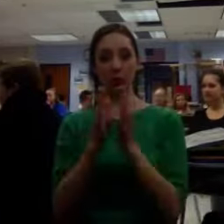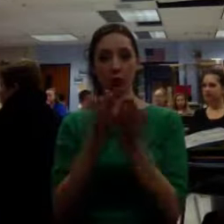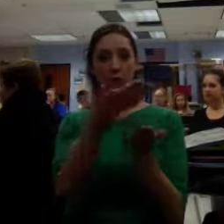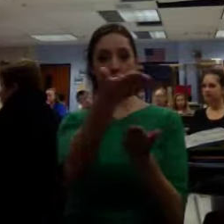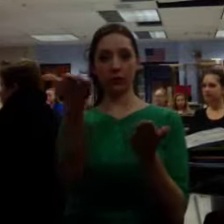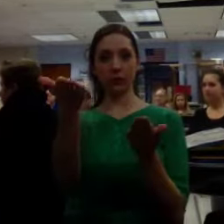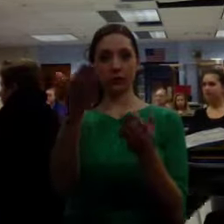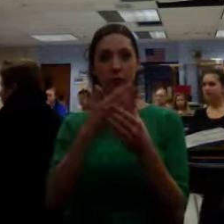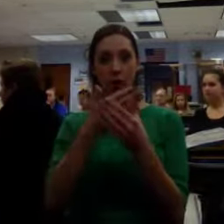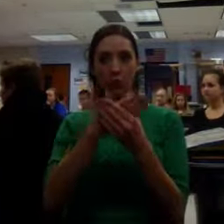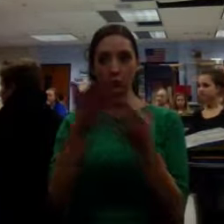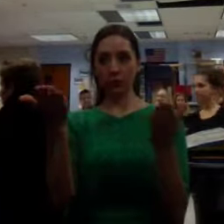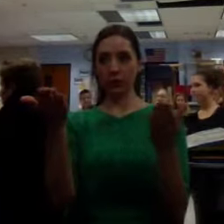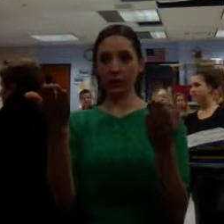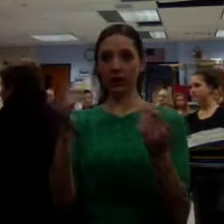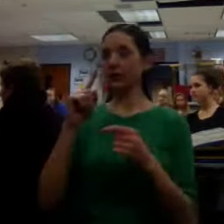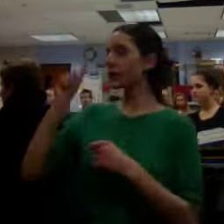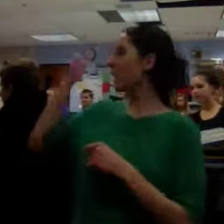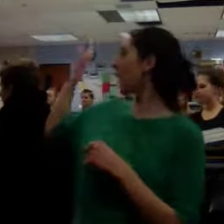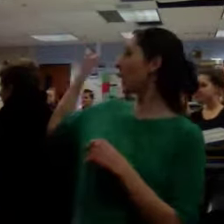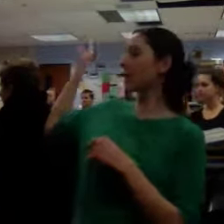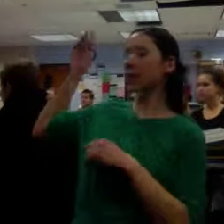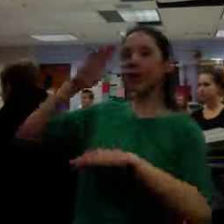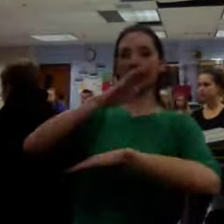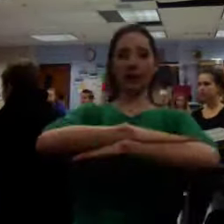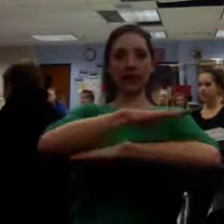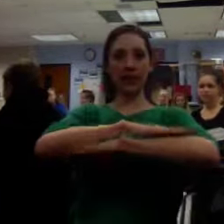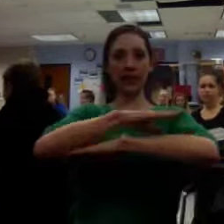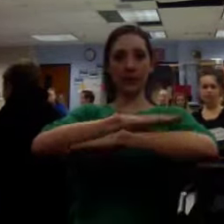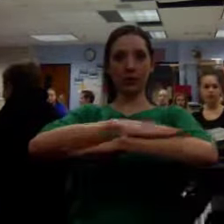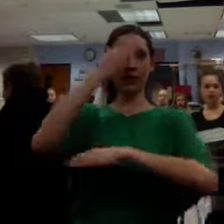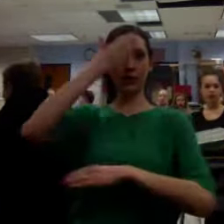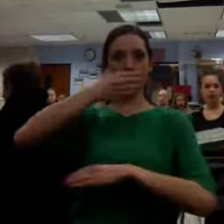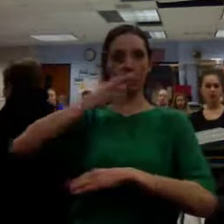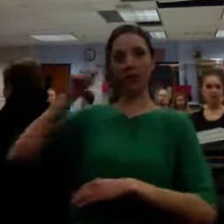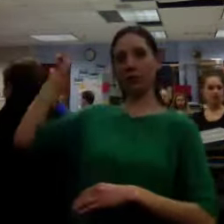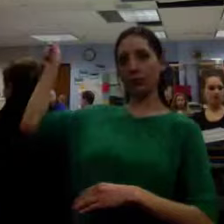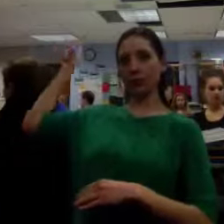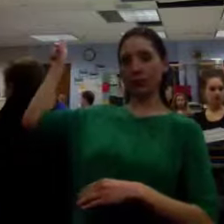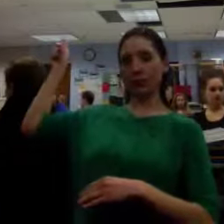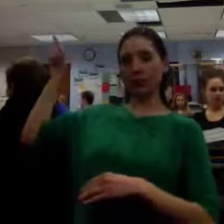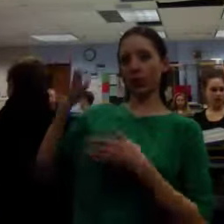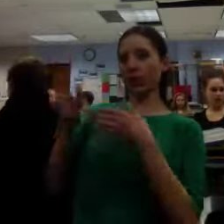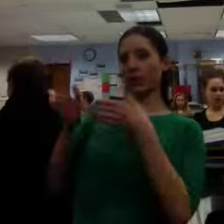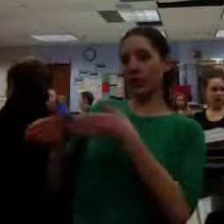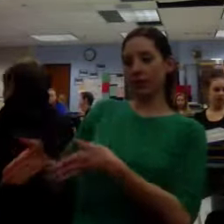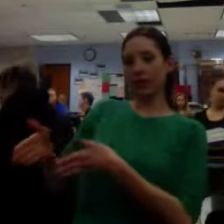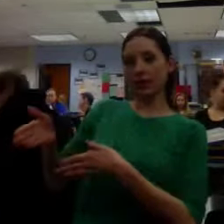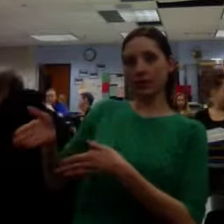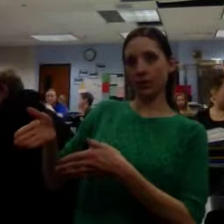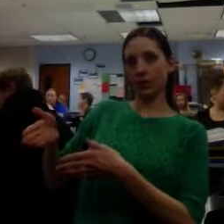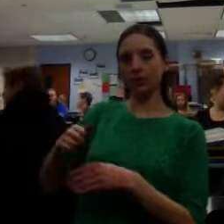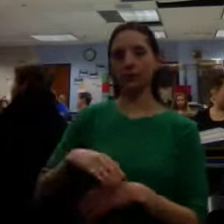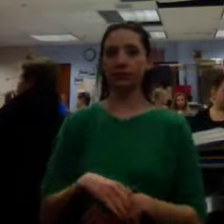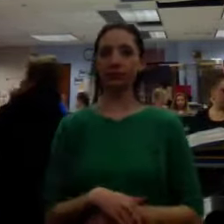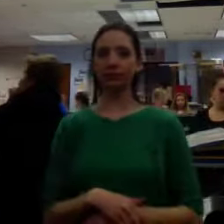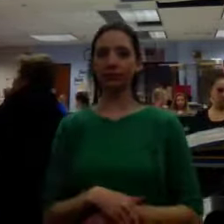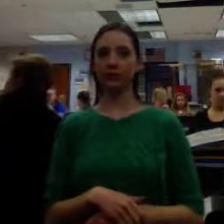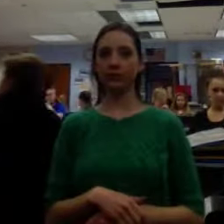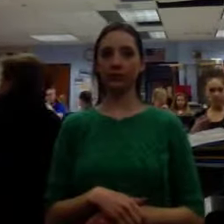it's like doing a food lab. Okay? We don't need all your extra things out here. If you don't have anything in your